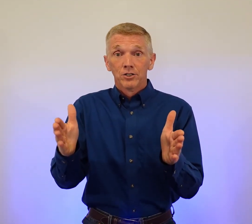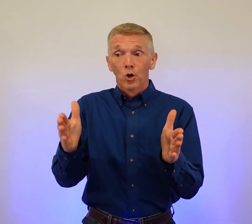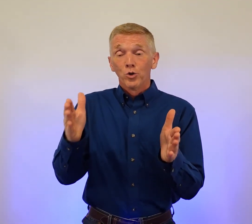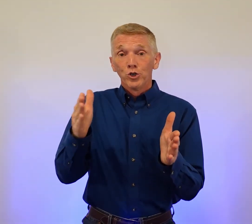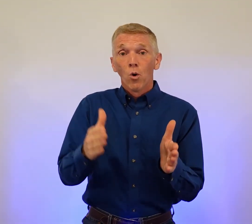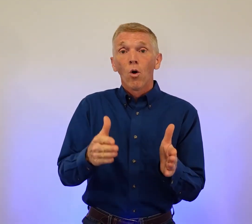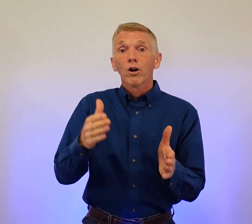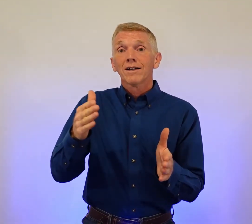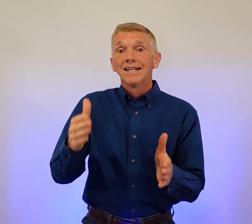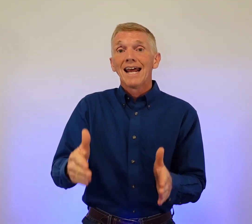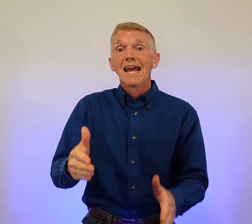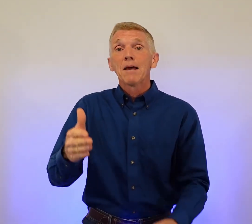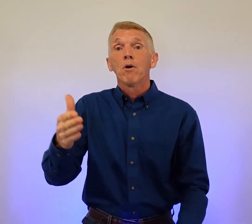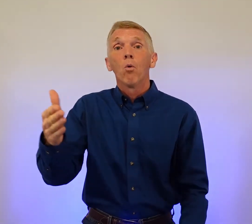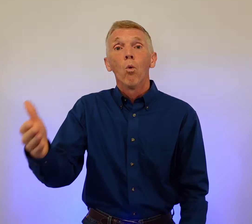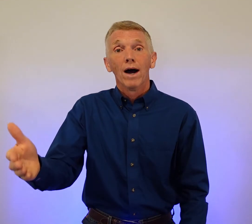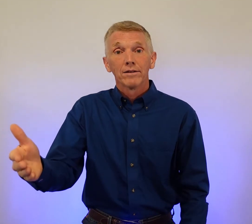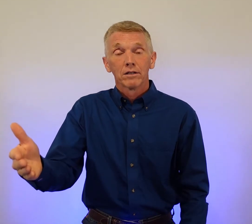So your name what?